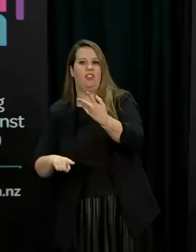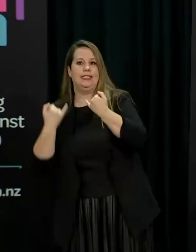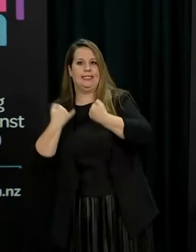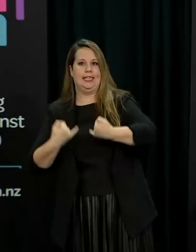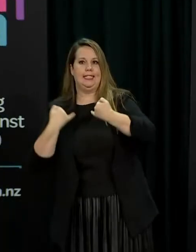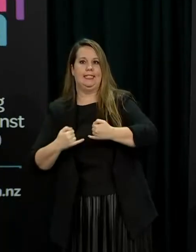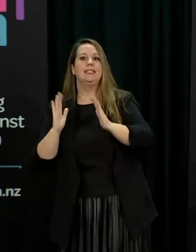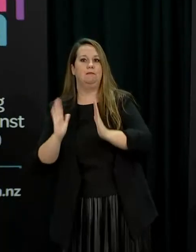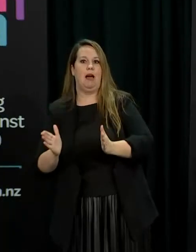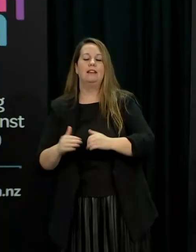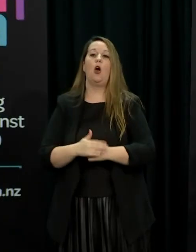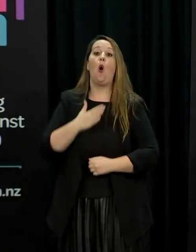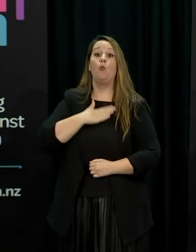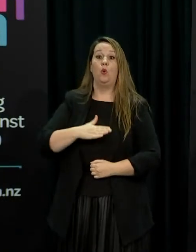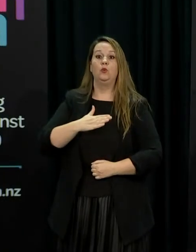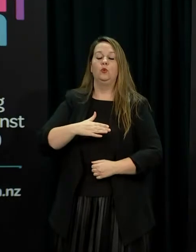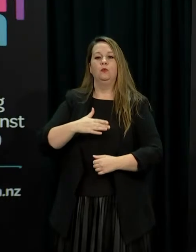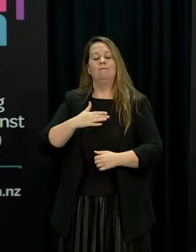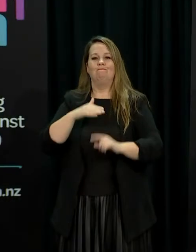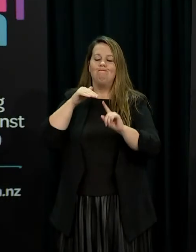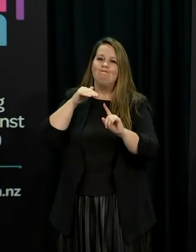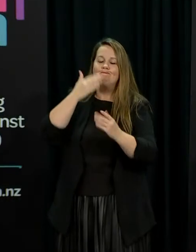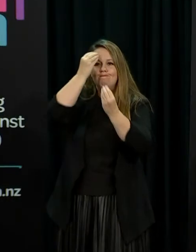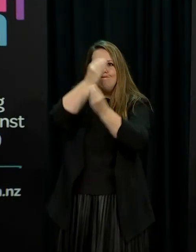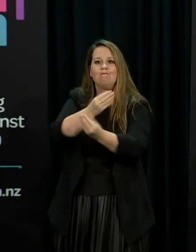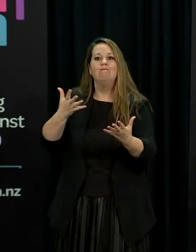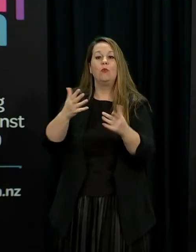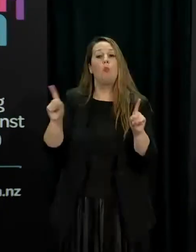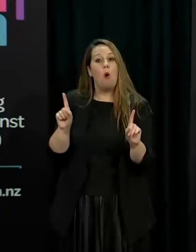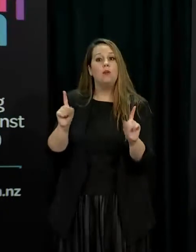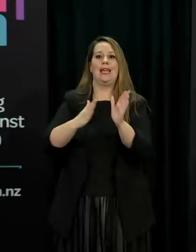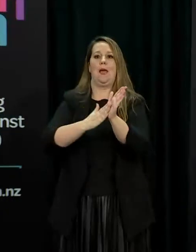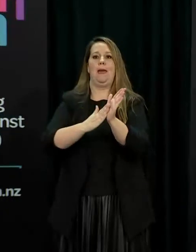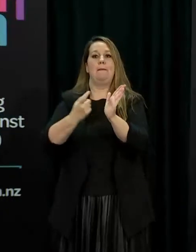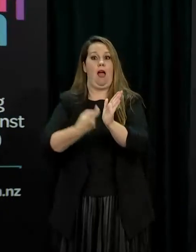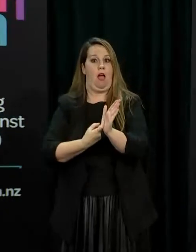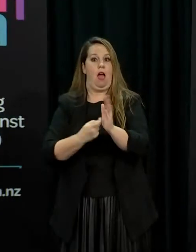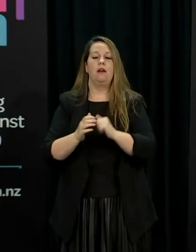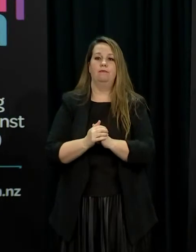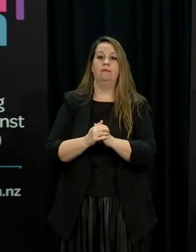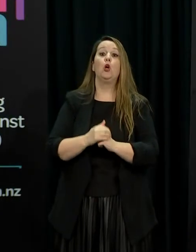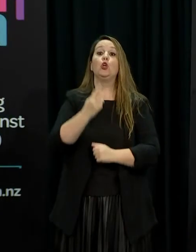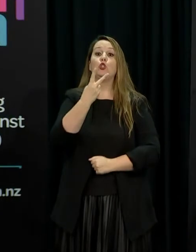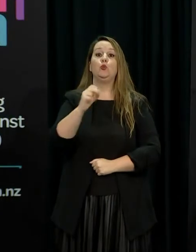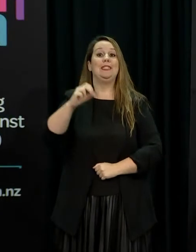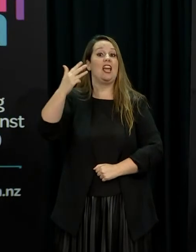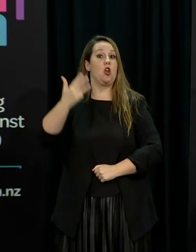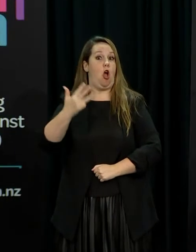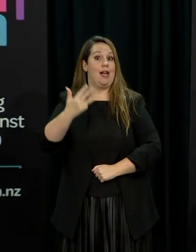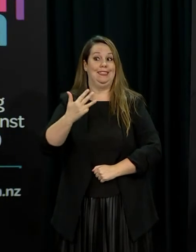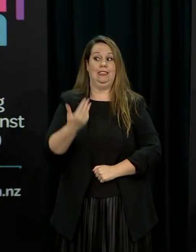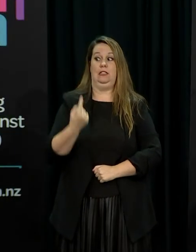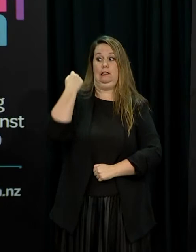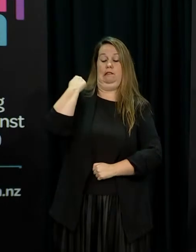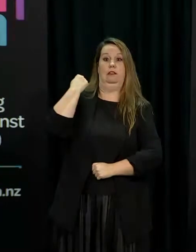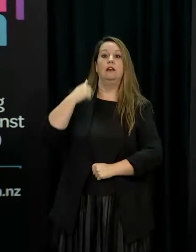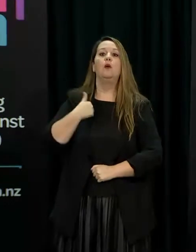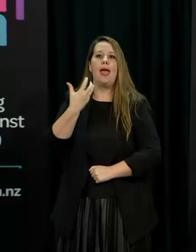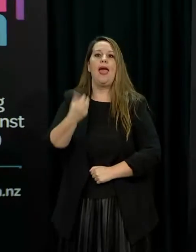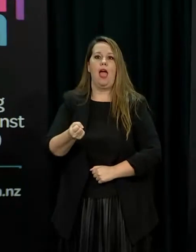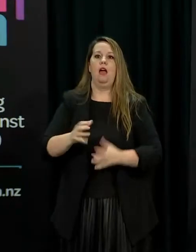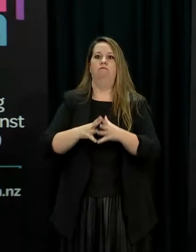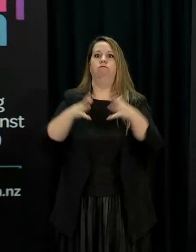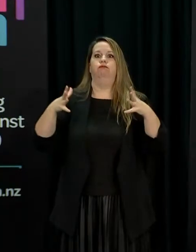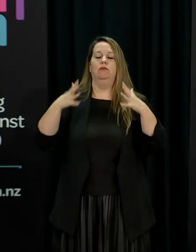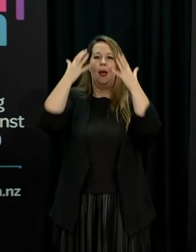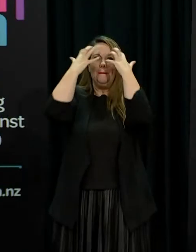to give MMR a plug. We had a measles outbreak here in 2019, and we ended up with quite a number of children